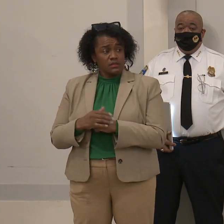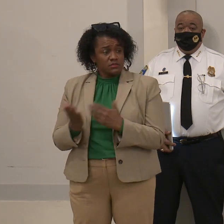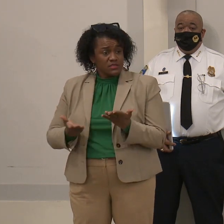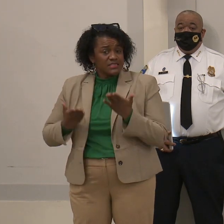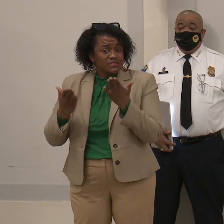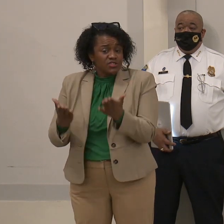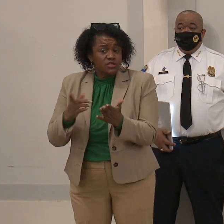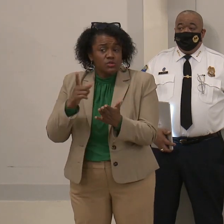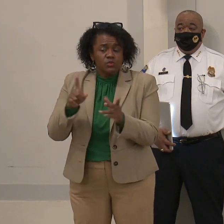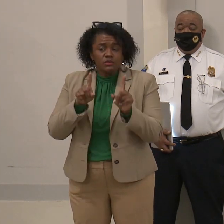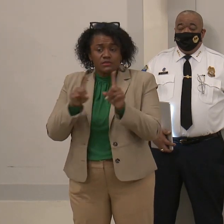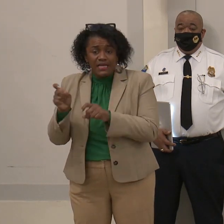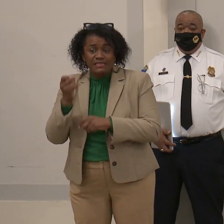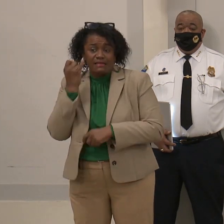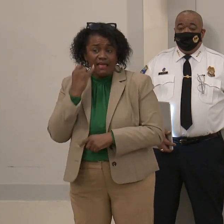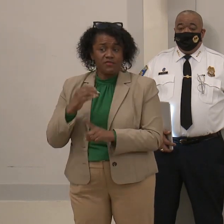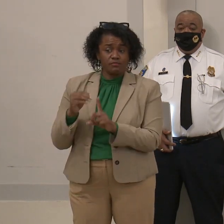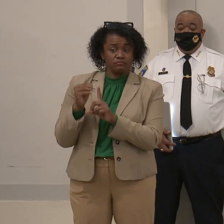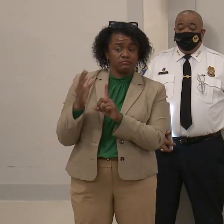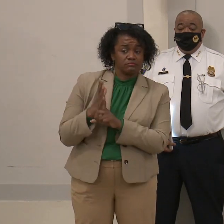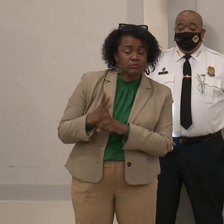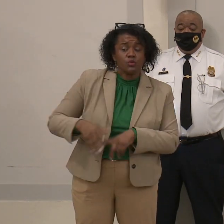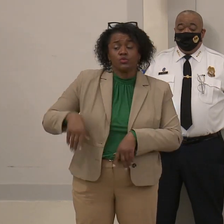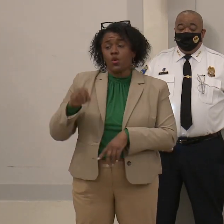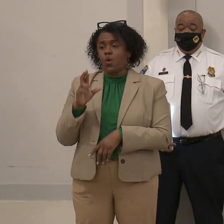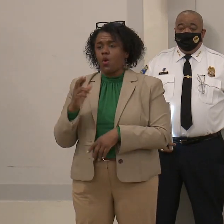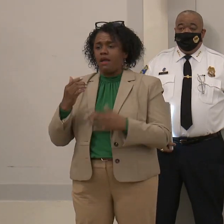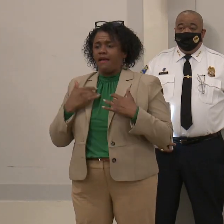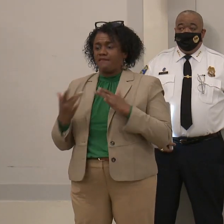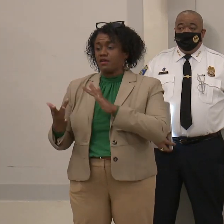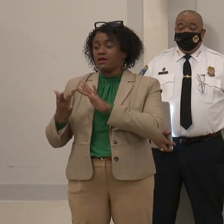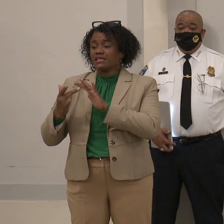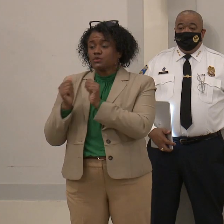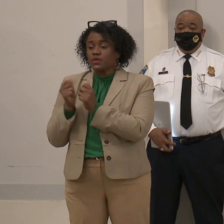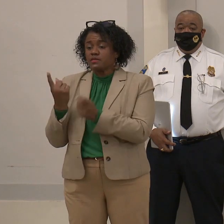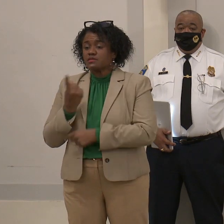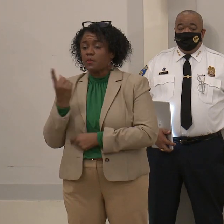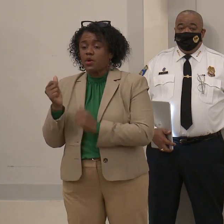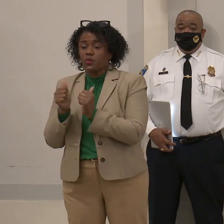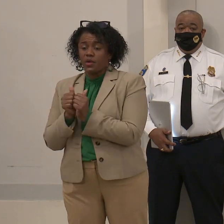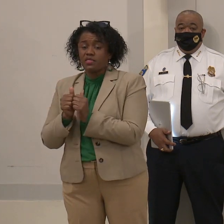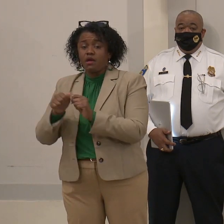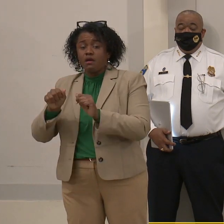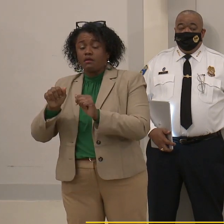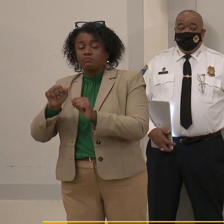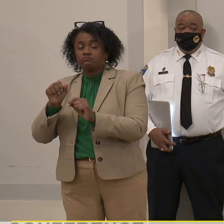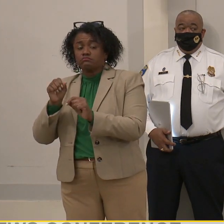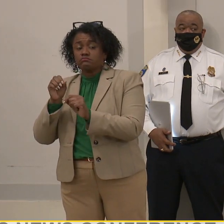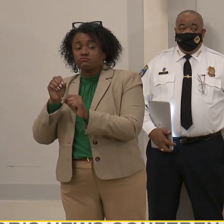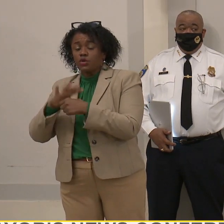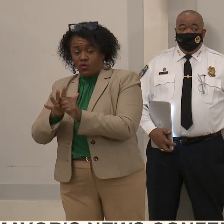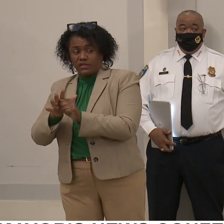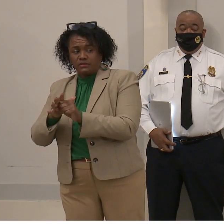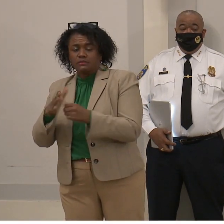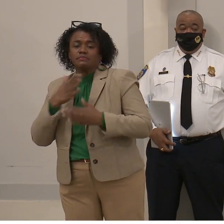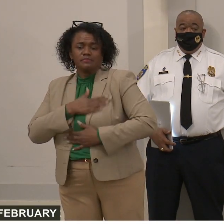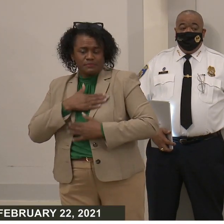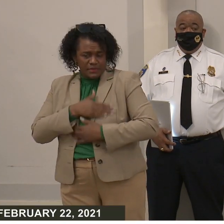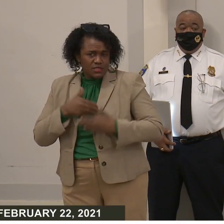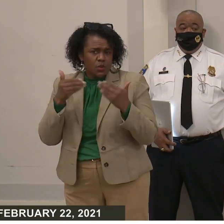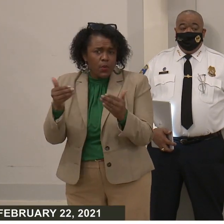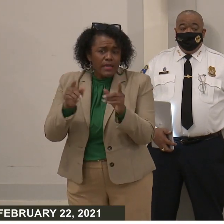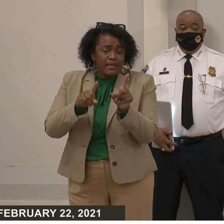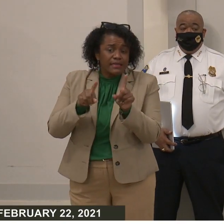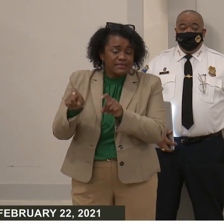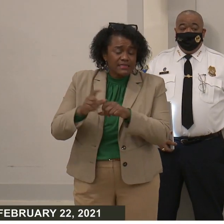of COVID or have been in close contact with someone with symptoms suggestive of COVID, to go get tested. Our mobile testing